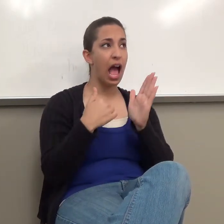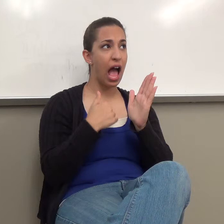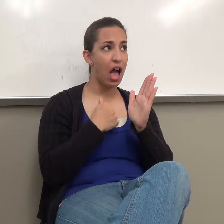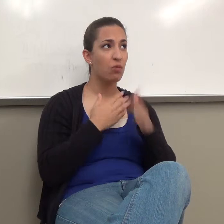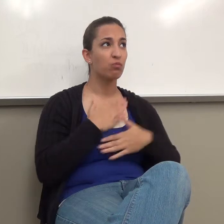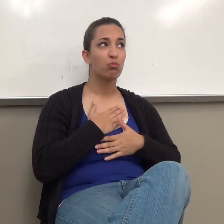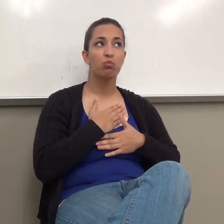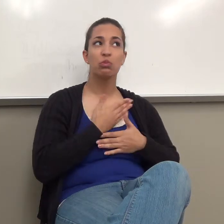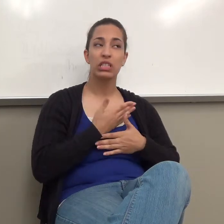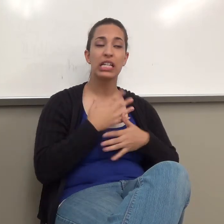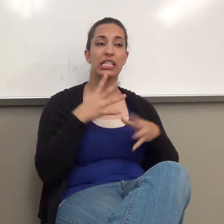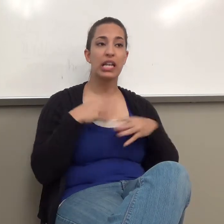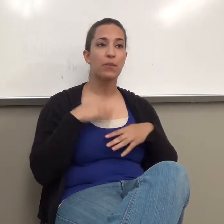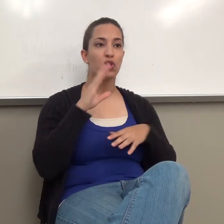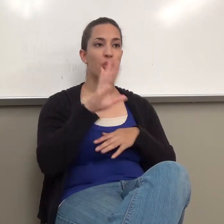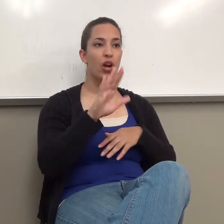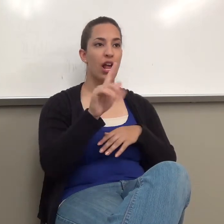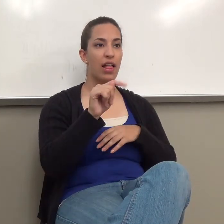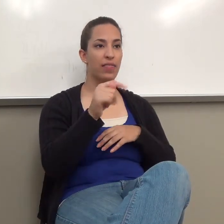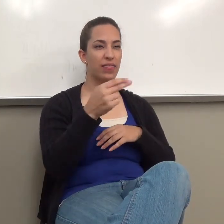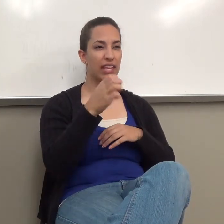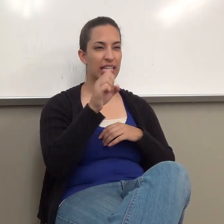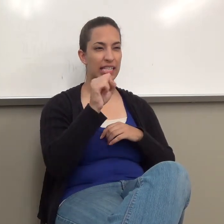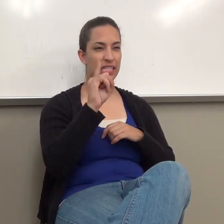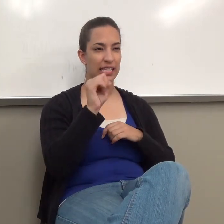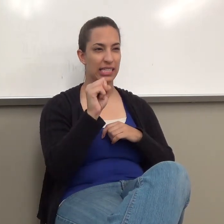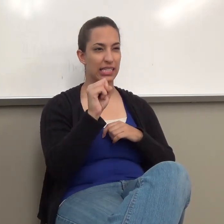statement. So what's going to happen here is this